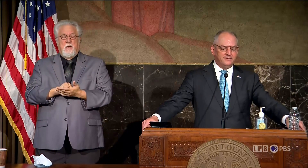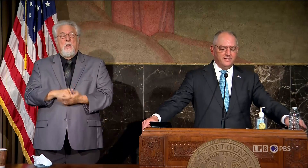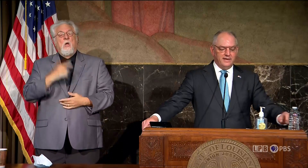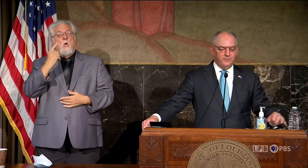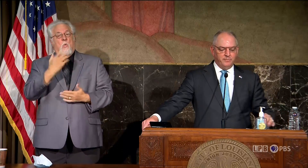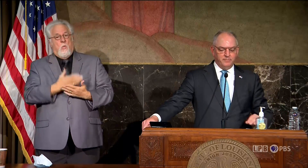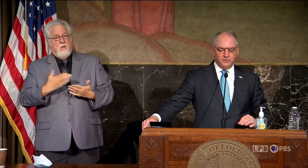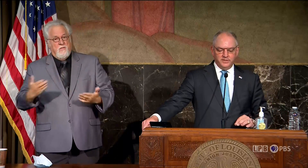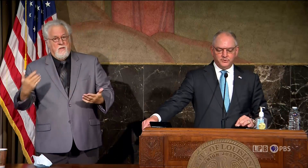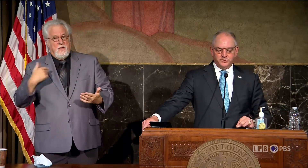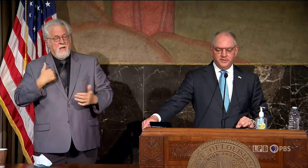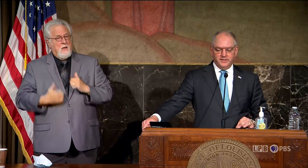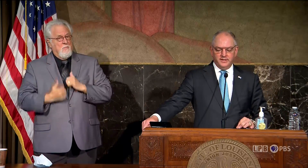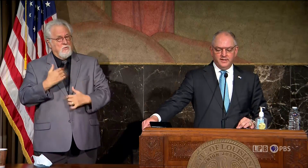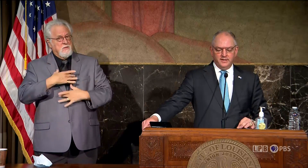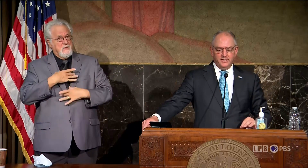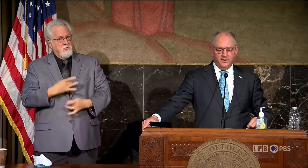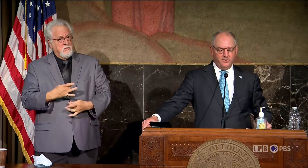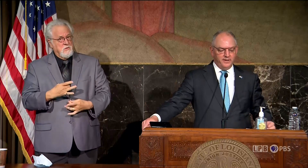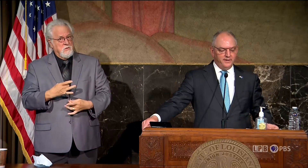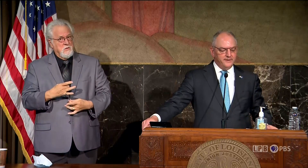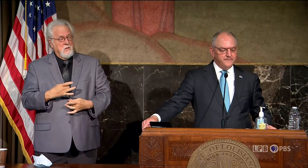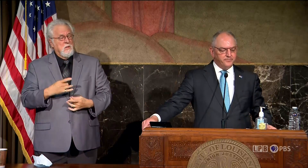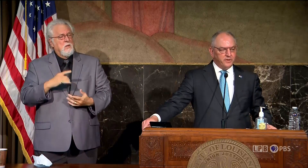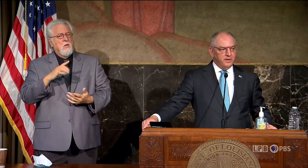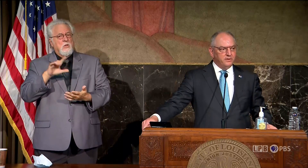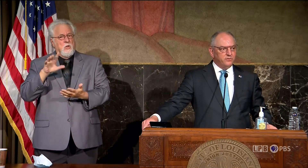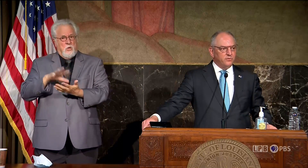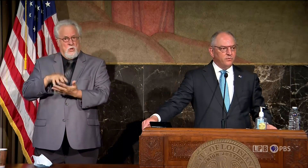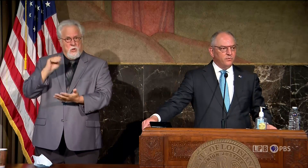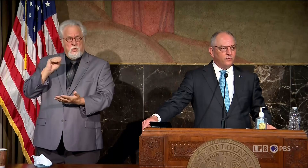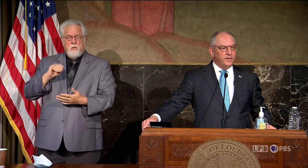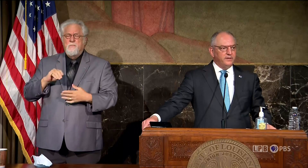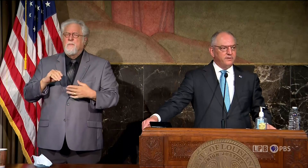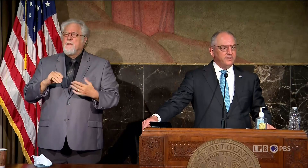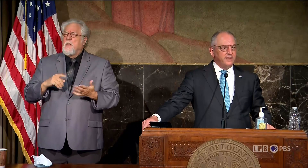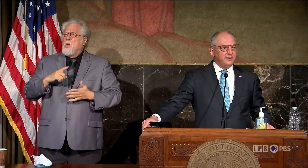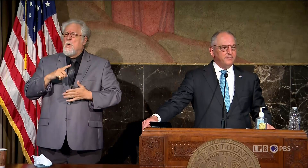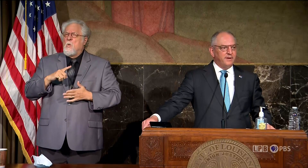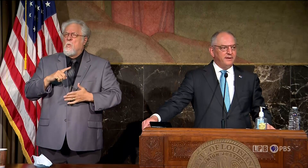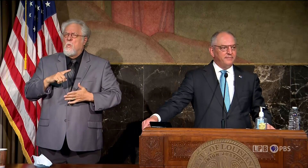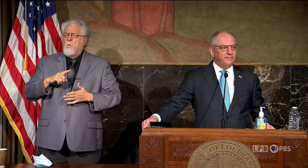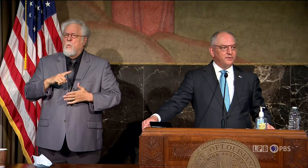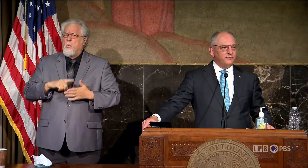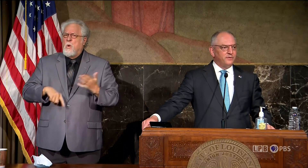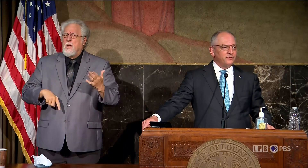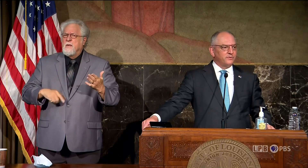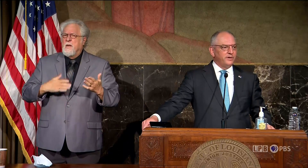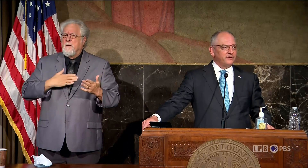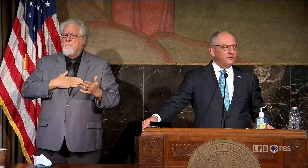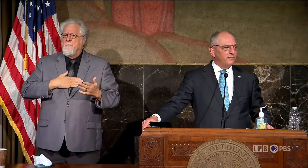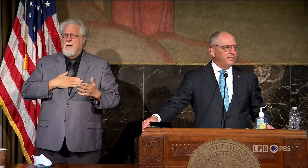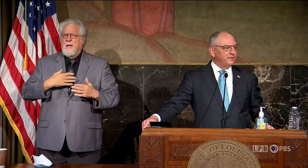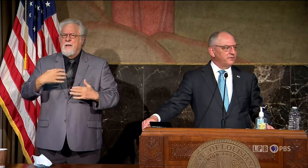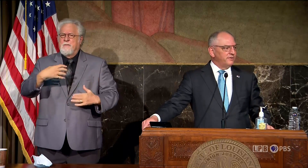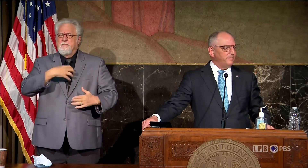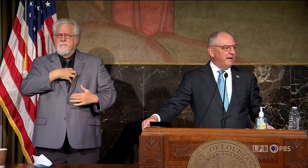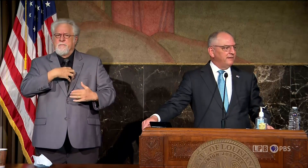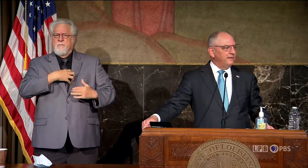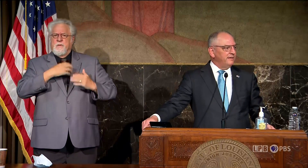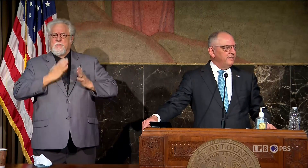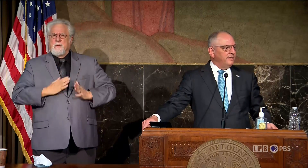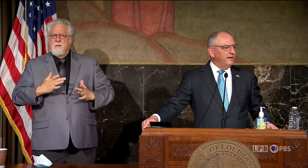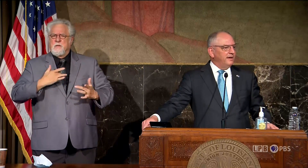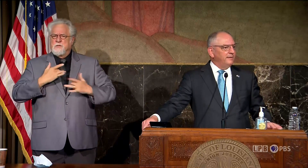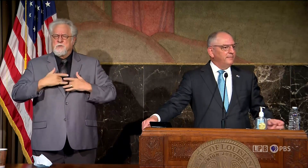the things that I would be most interested in learning is what is it that my most vocal critics are really concerned